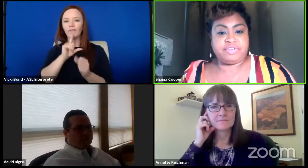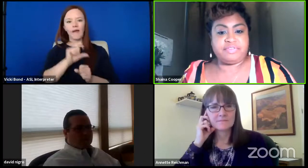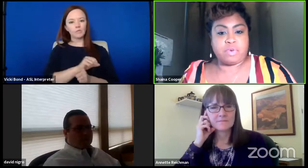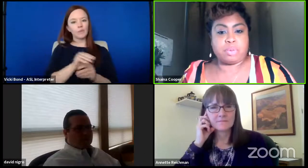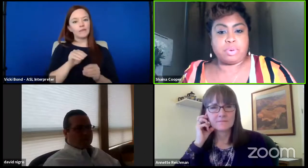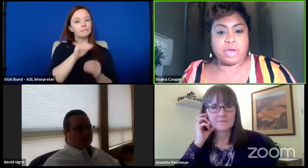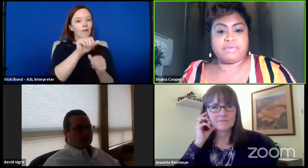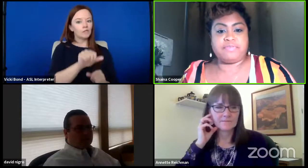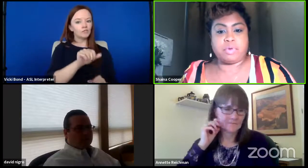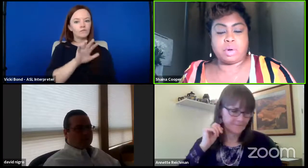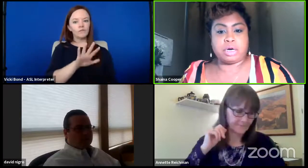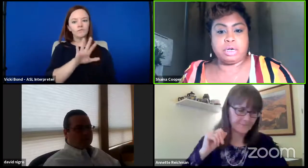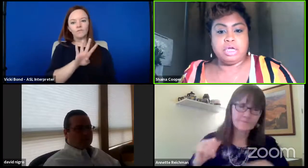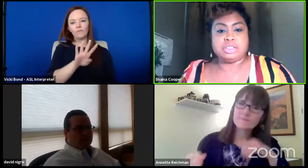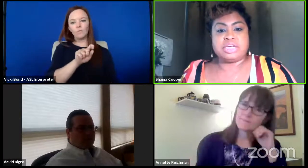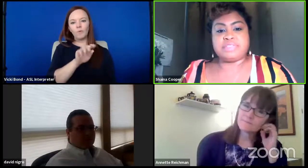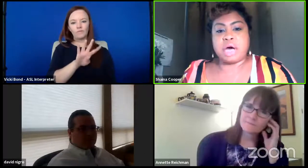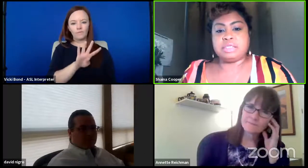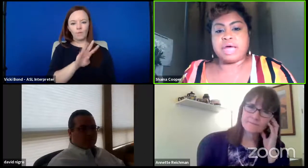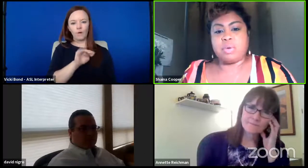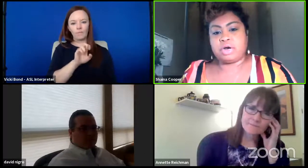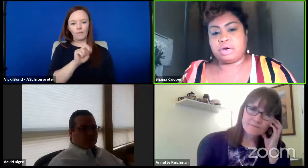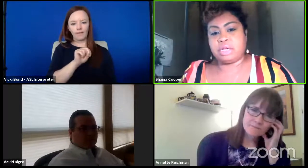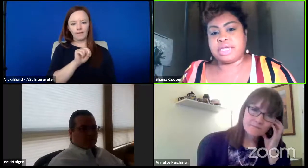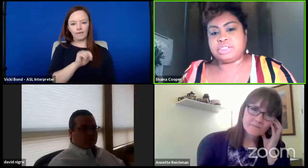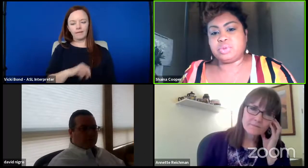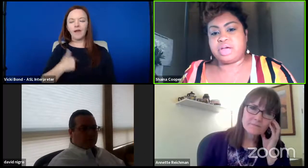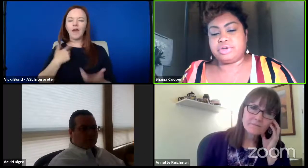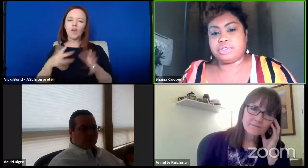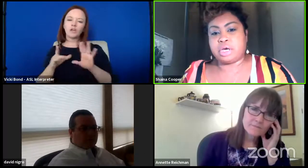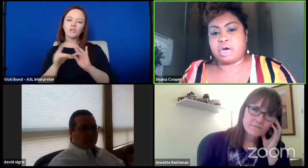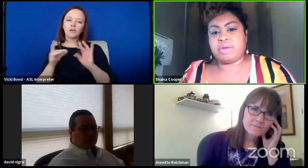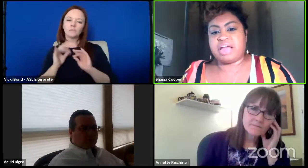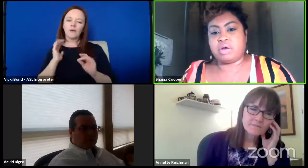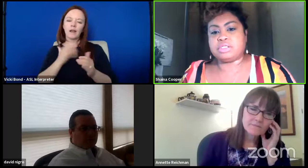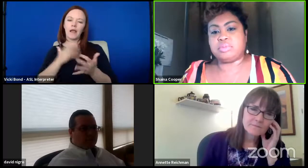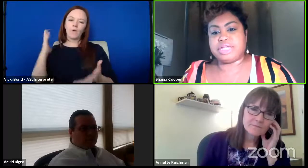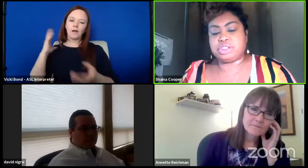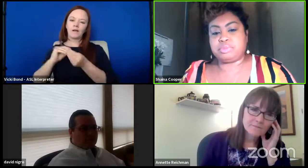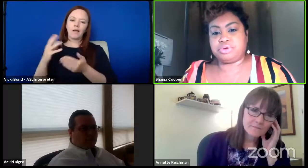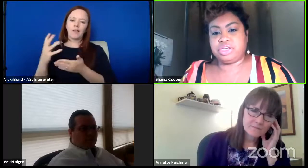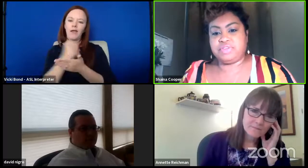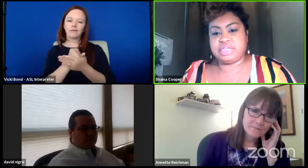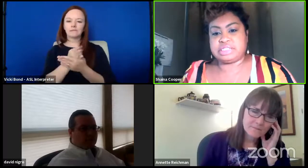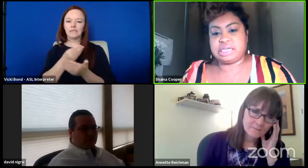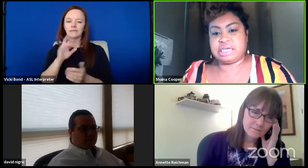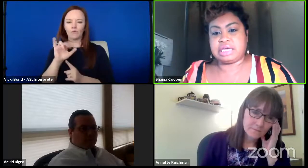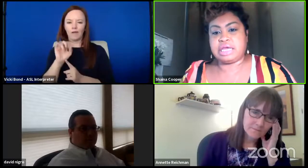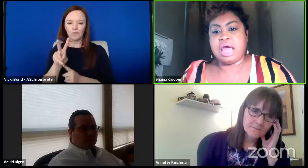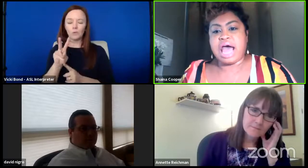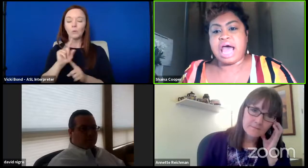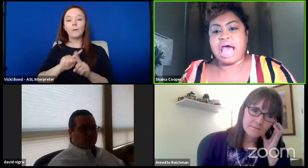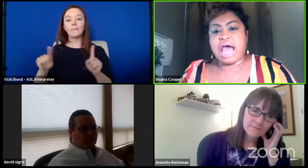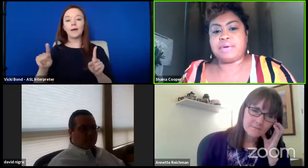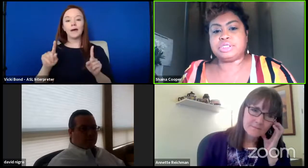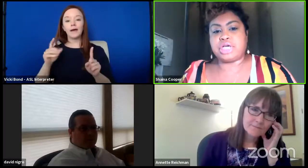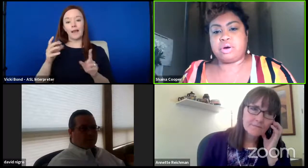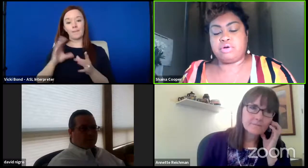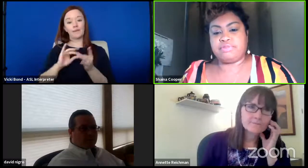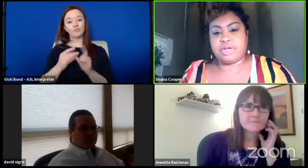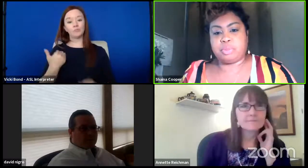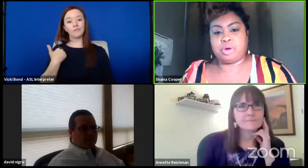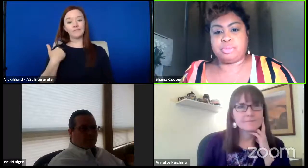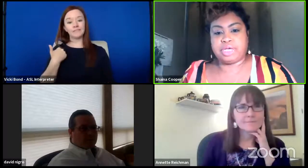of $54.4. So I've talked about what our collected revenues are, but I also mentioned previously